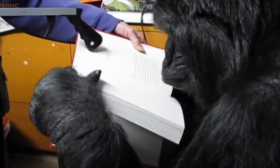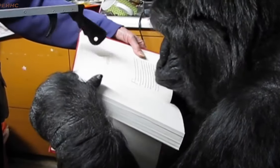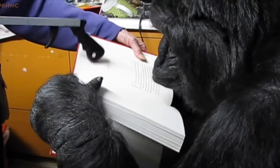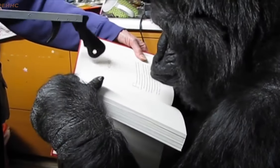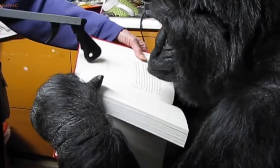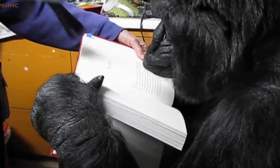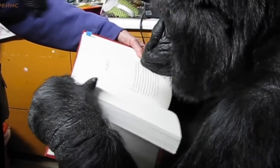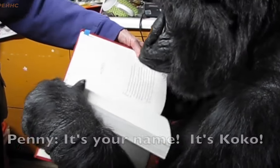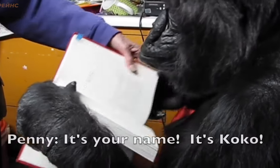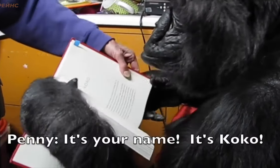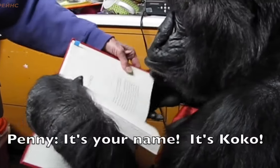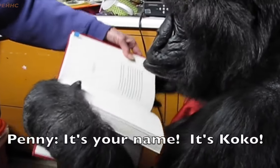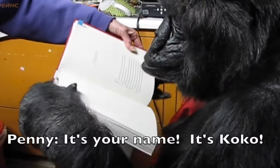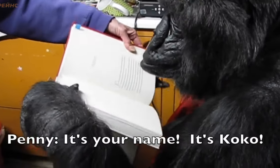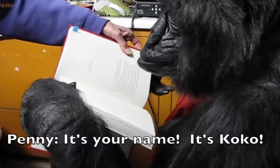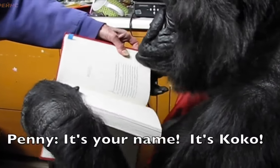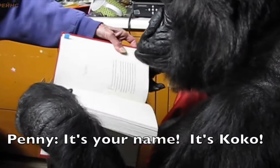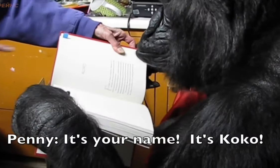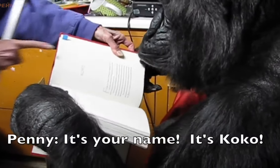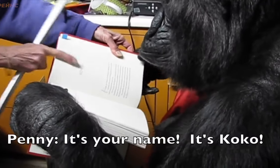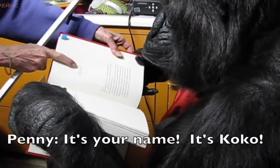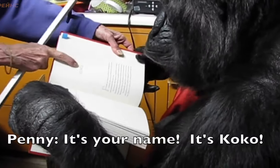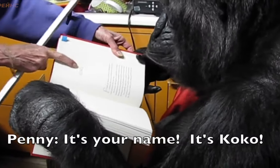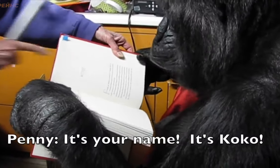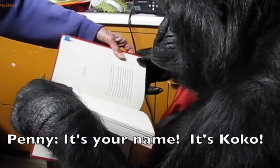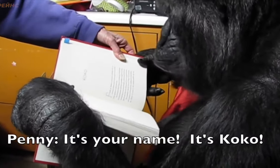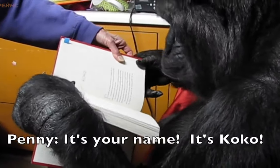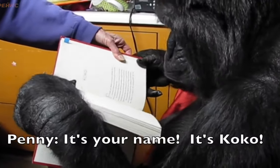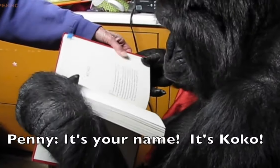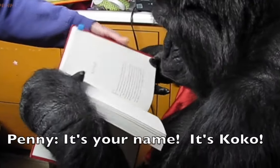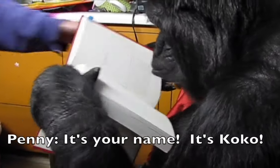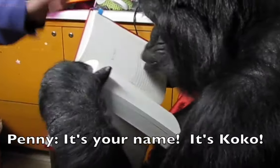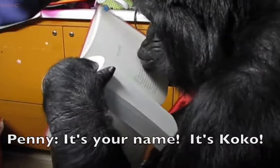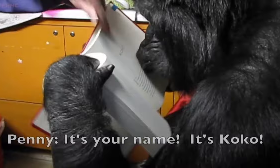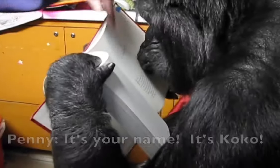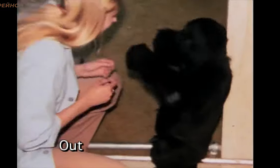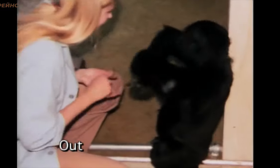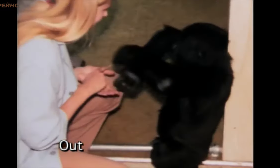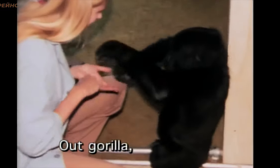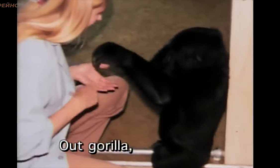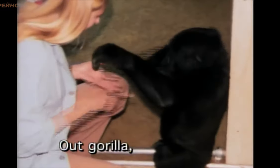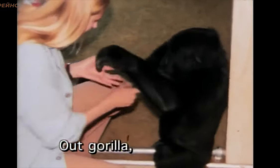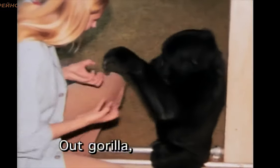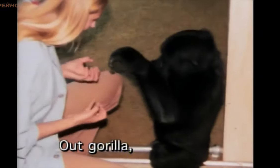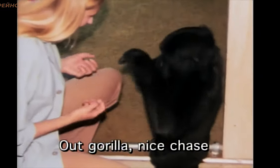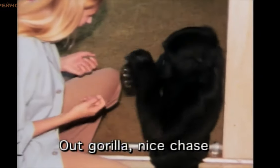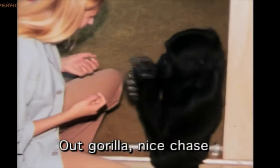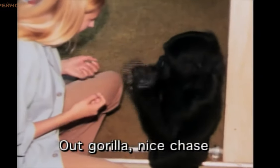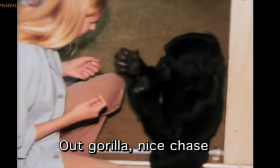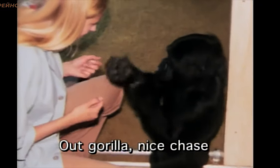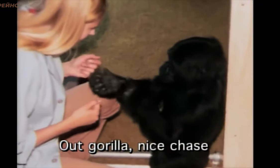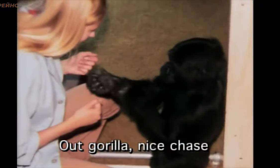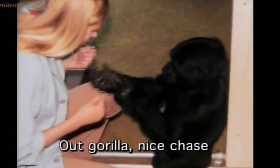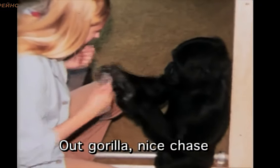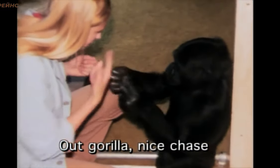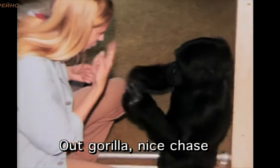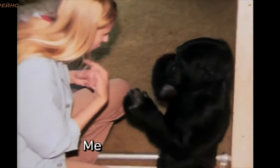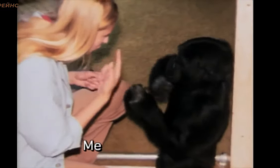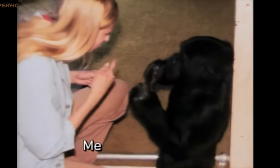Coco used the knowledge she gained about communication to convey her thoughts and desires to her human caregivers. When Coco didn't know a